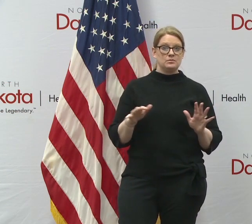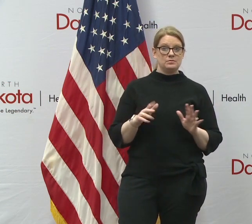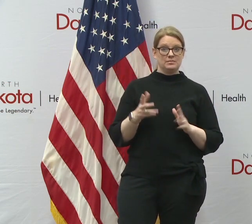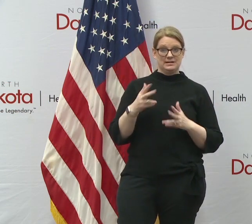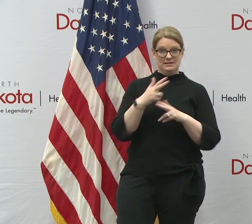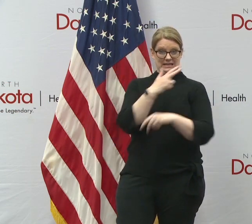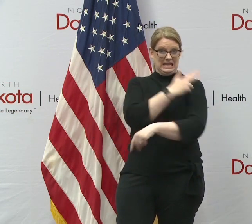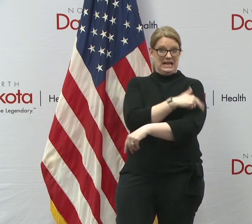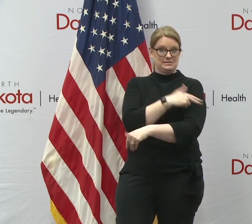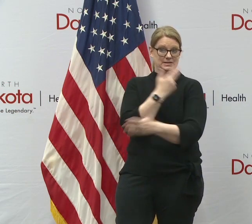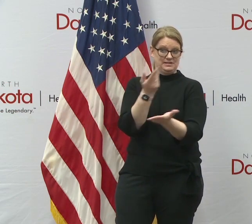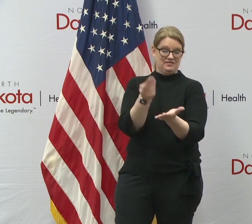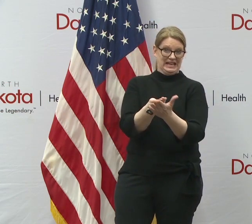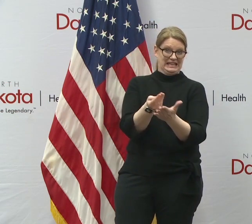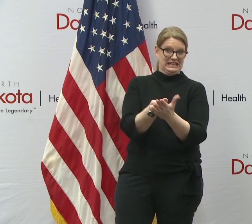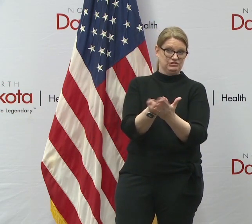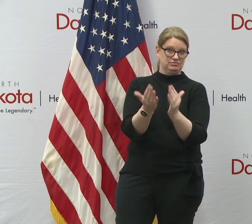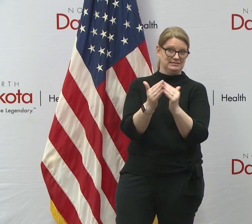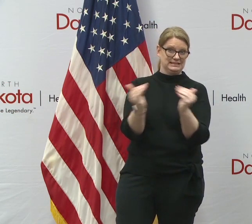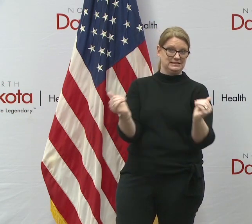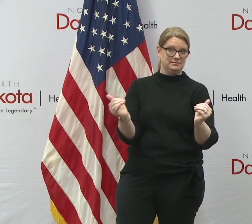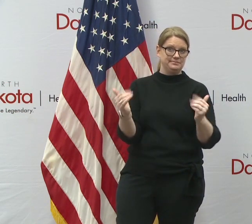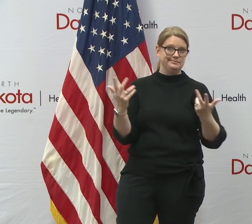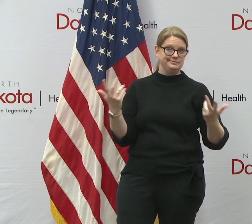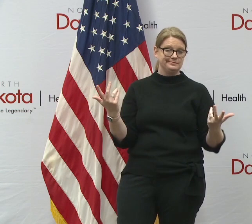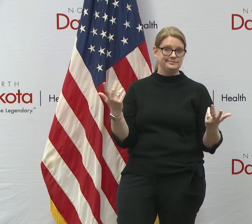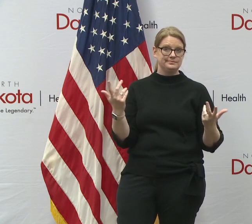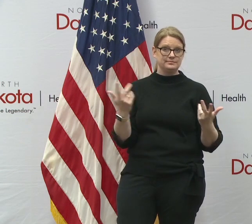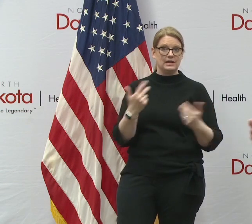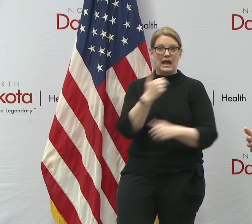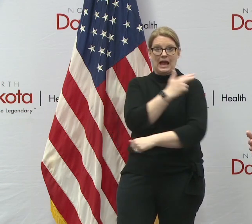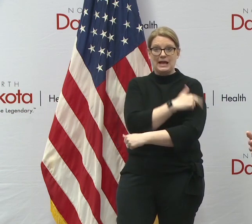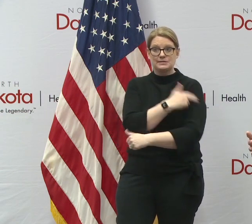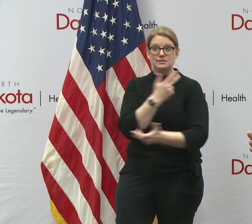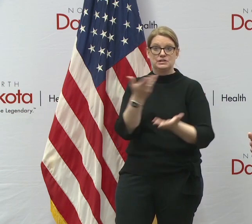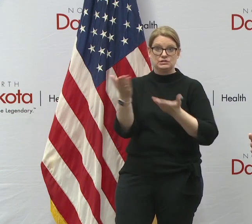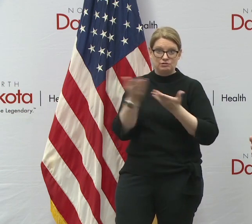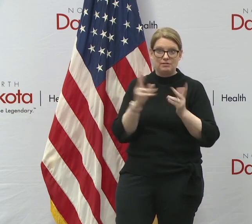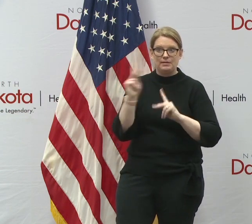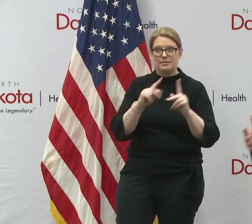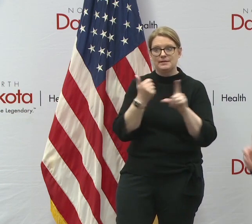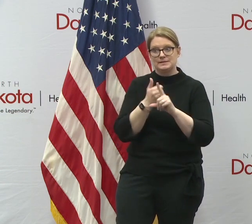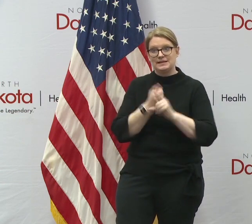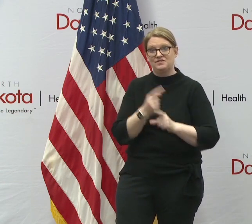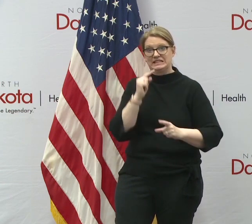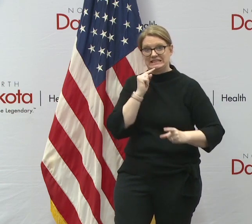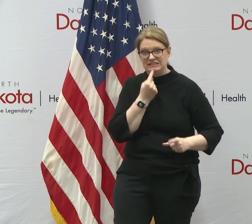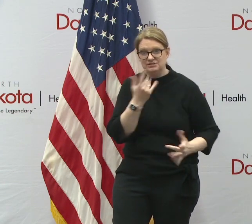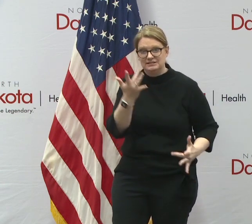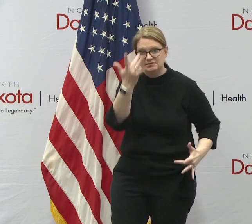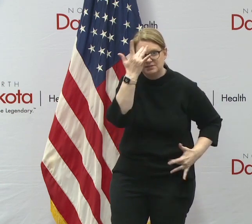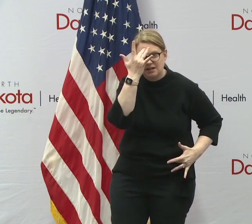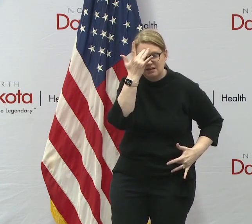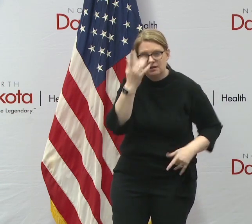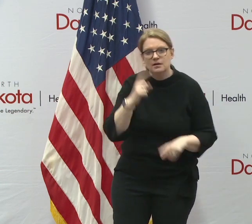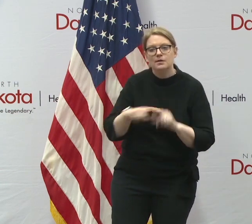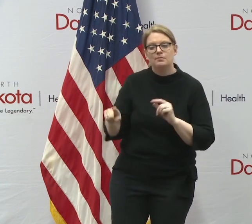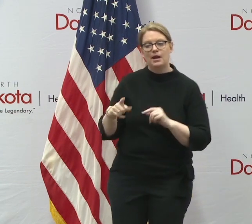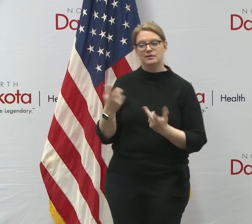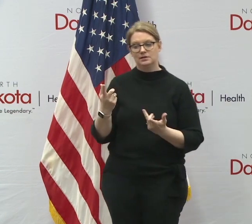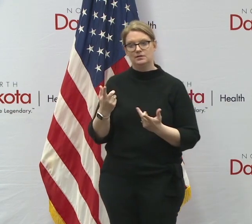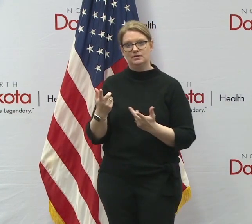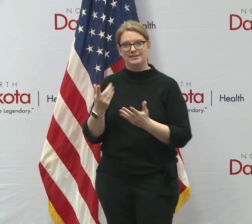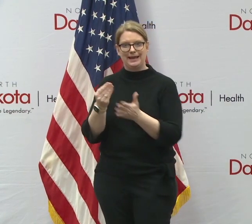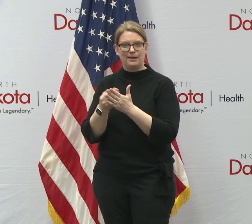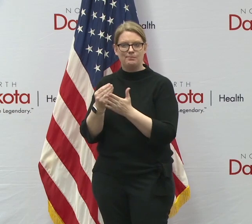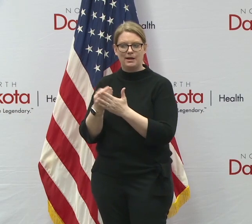financial system, I mean, hospitals serve people who are critically ill, but one of their biggest revenue streams is elective surgery.